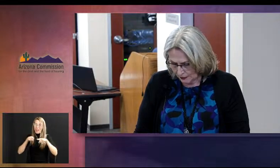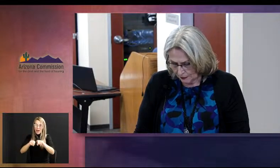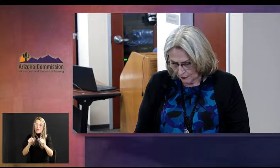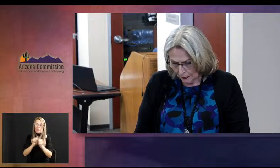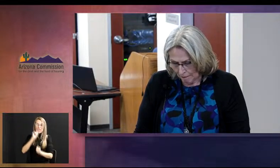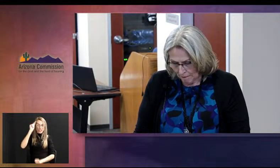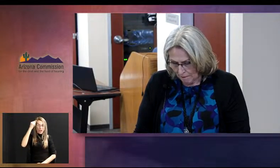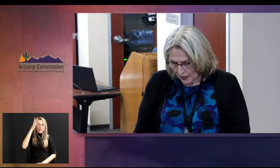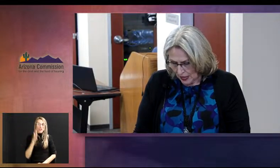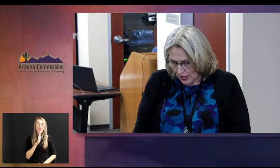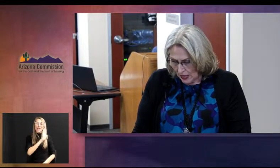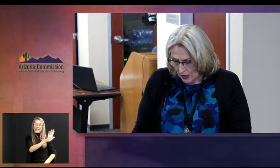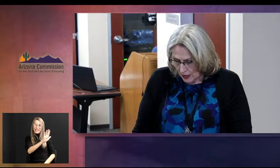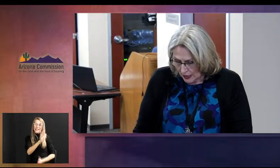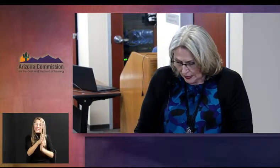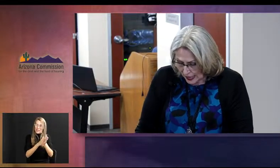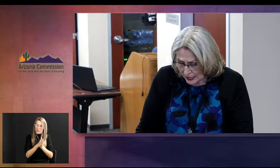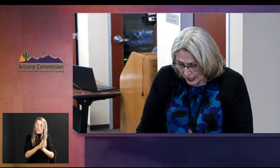initiatives.